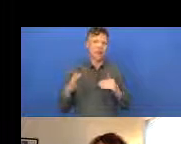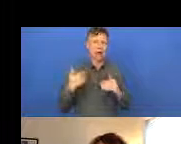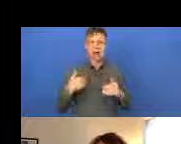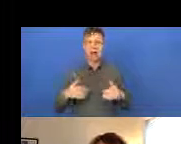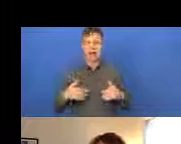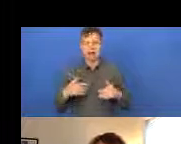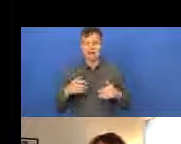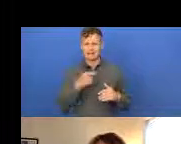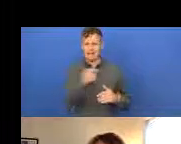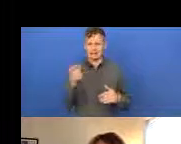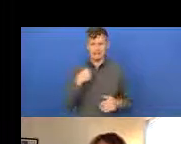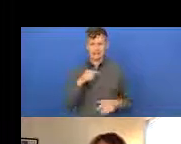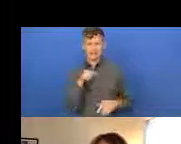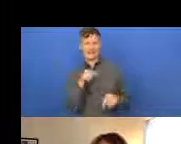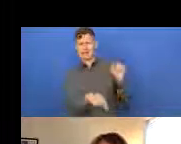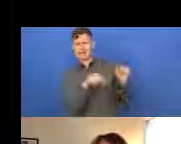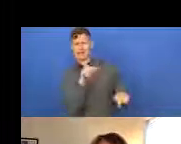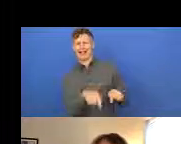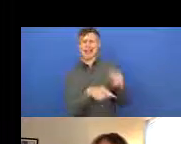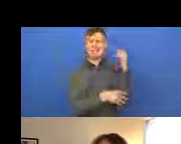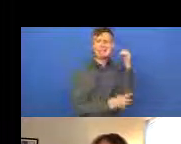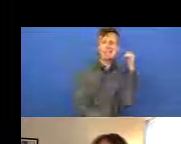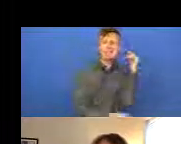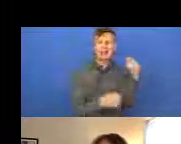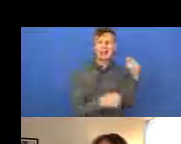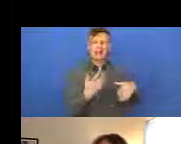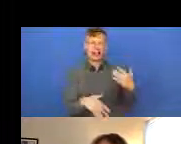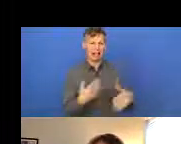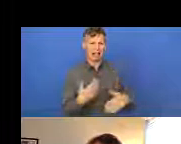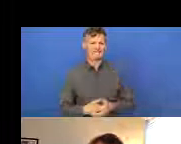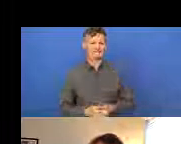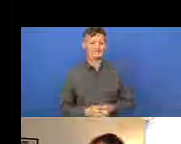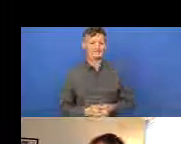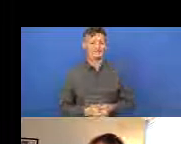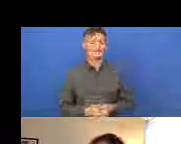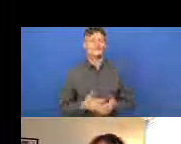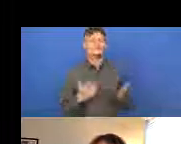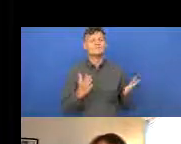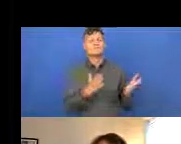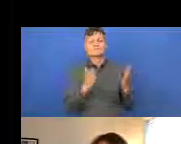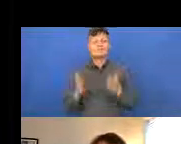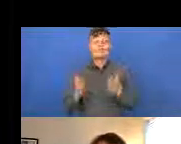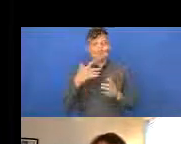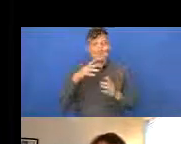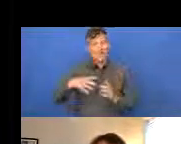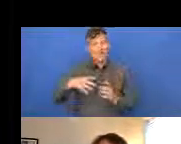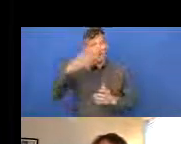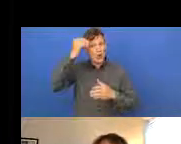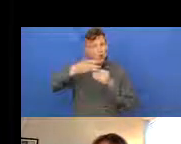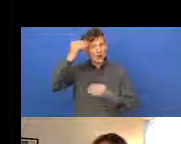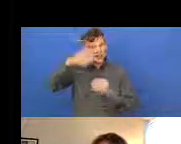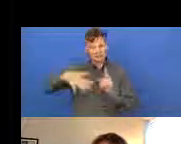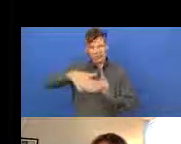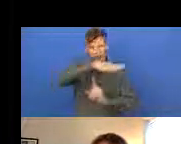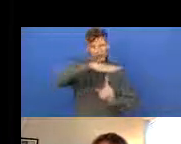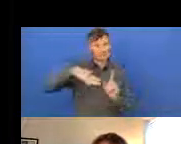school settings or learning context is difficult to analyze, in part because of the wide variation among school settings and the lack of